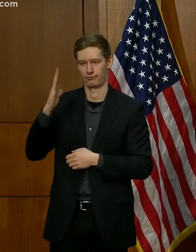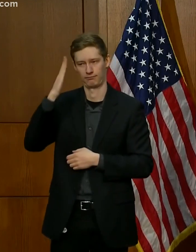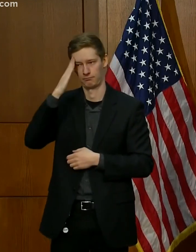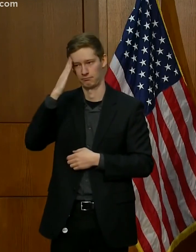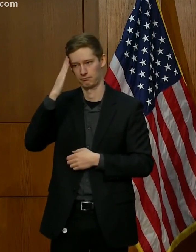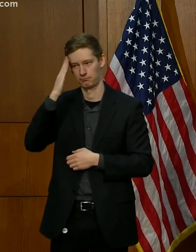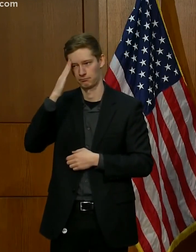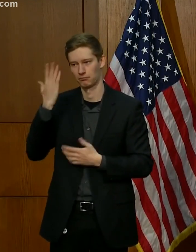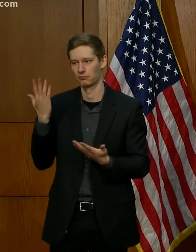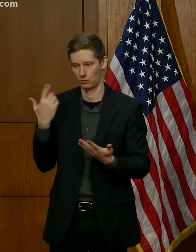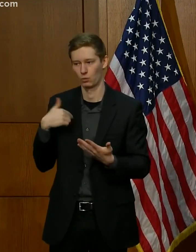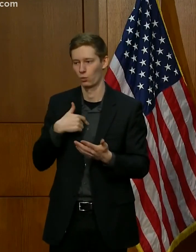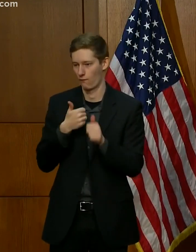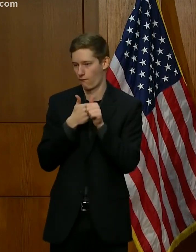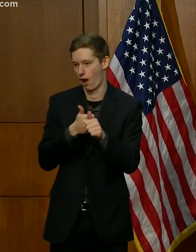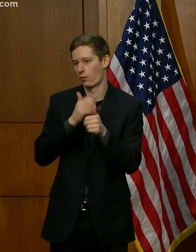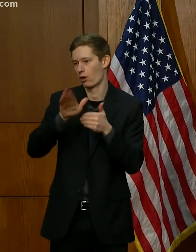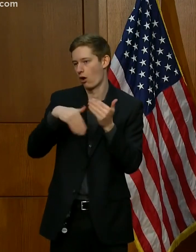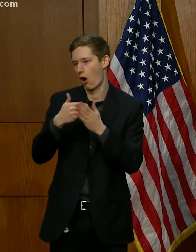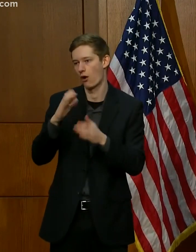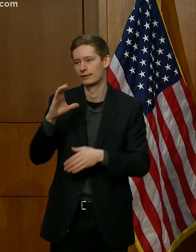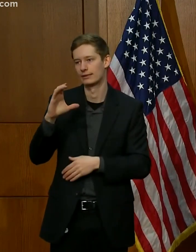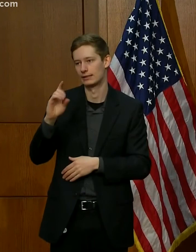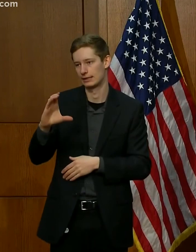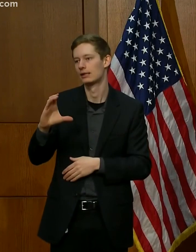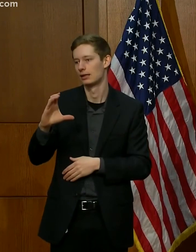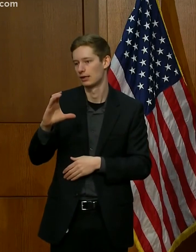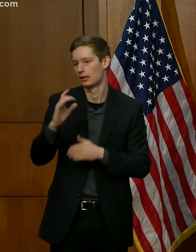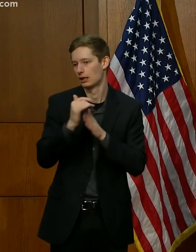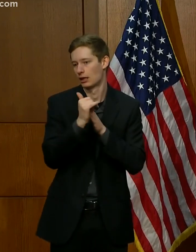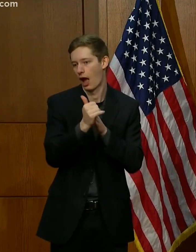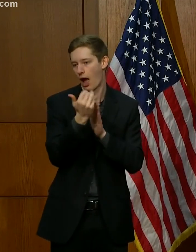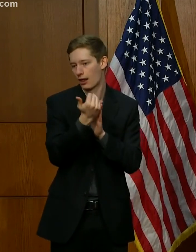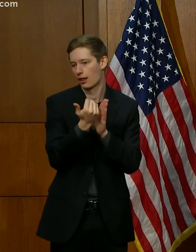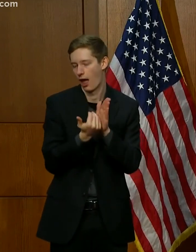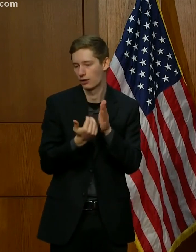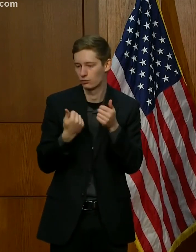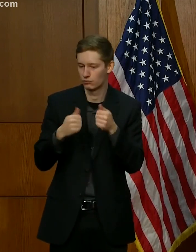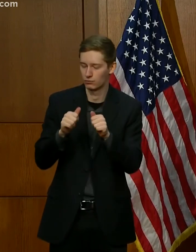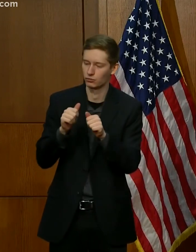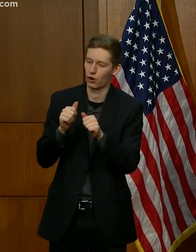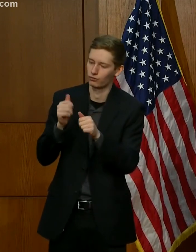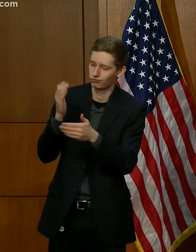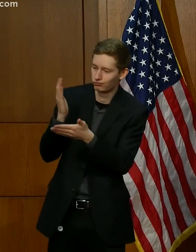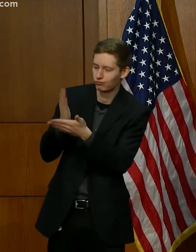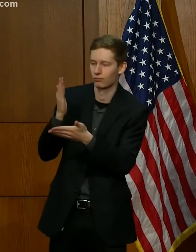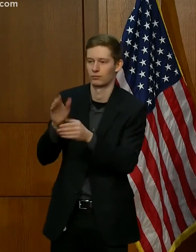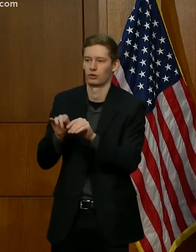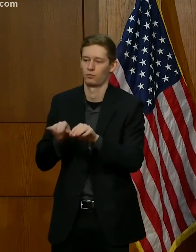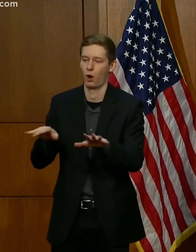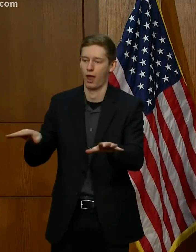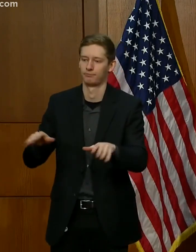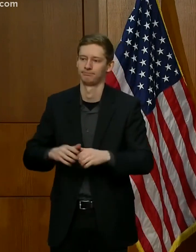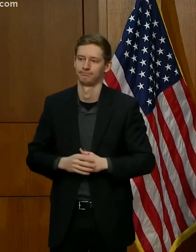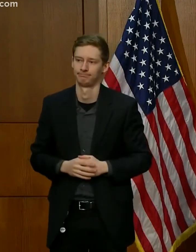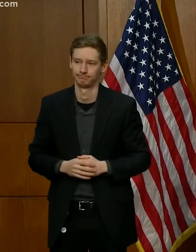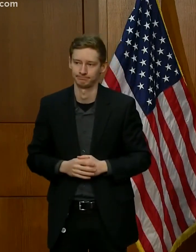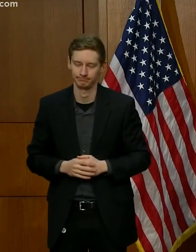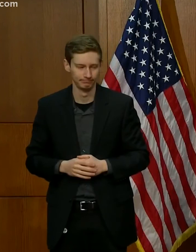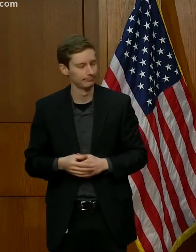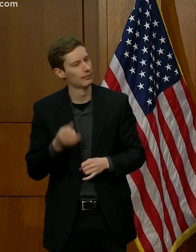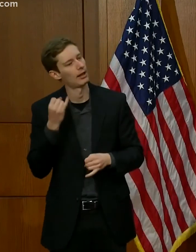all of the appropriate CDC guidelines to arrest the spread of the disease. Thanks.